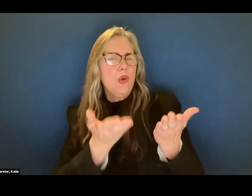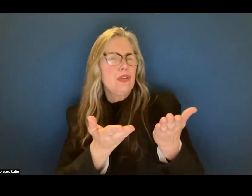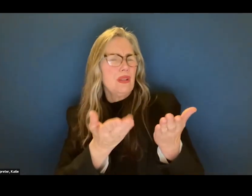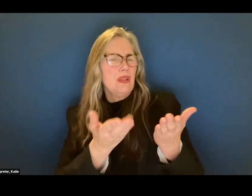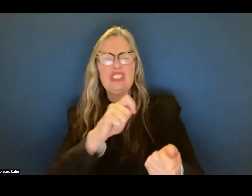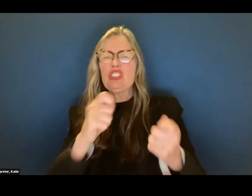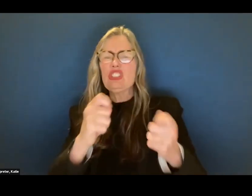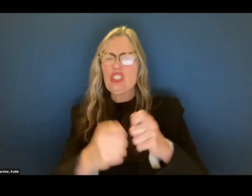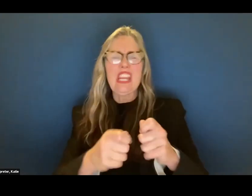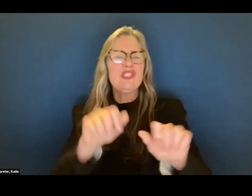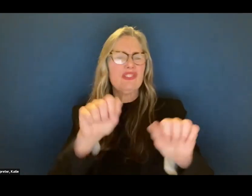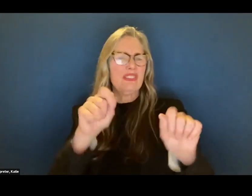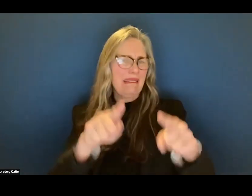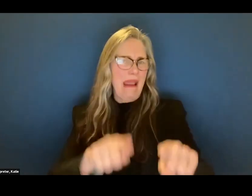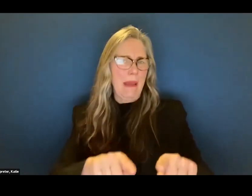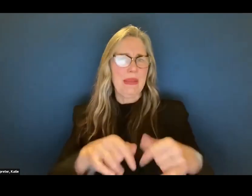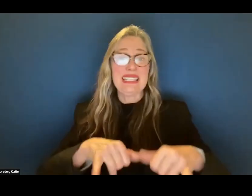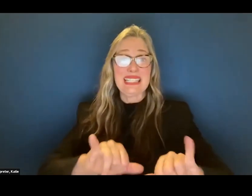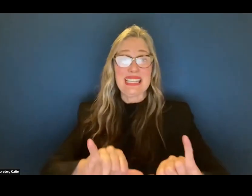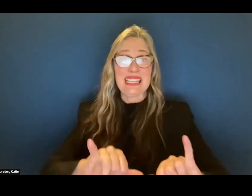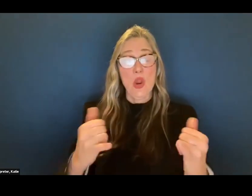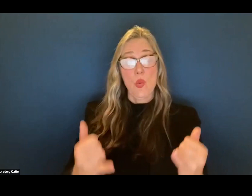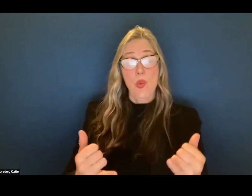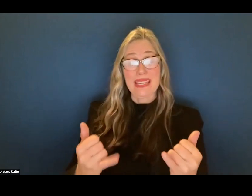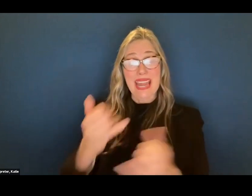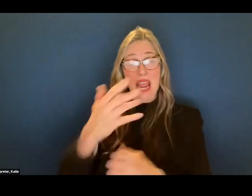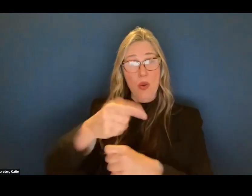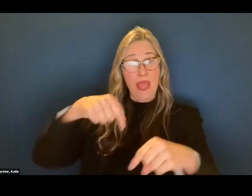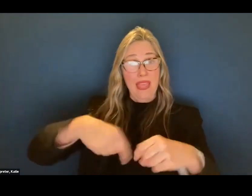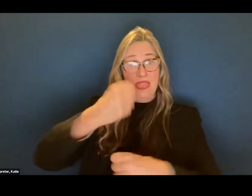of the year, in the middle of our current year,